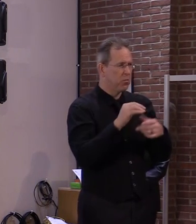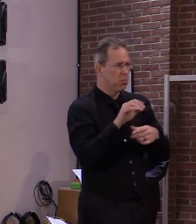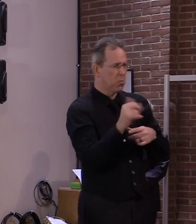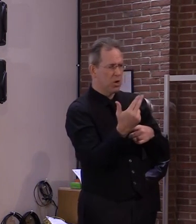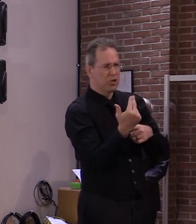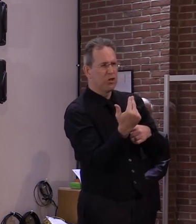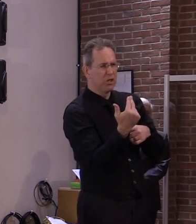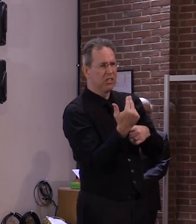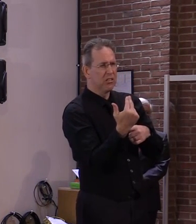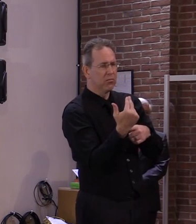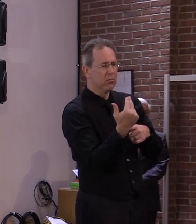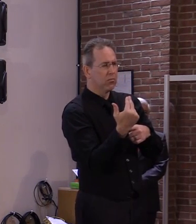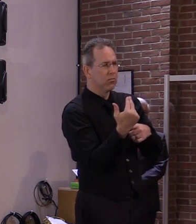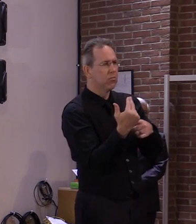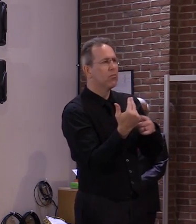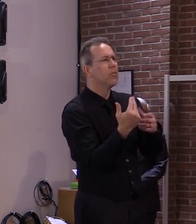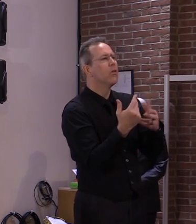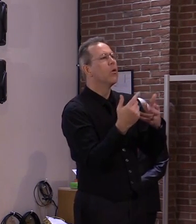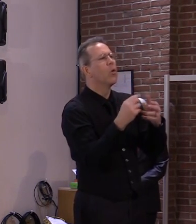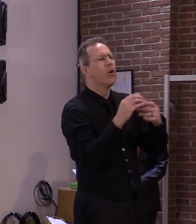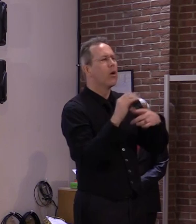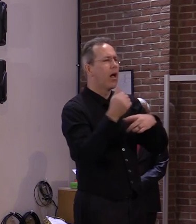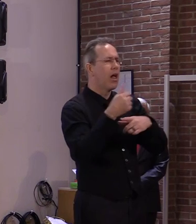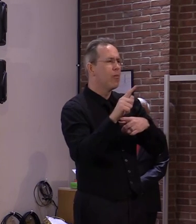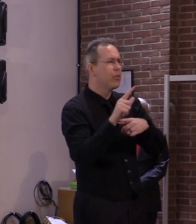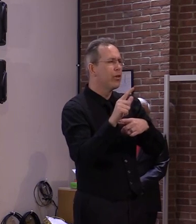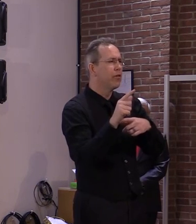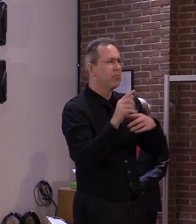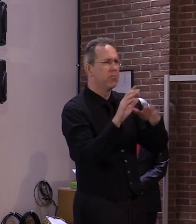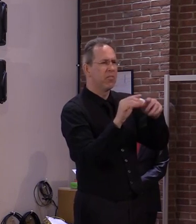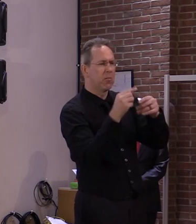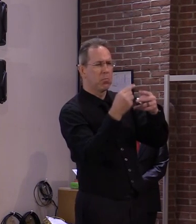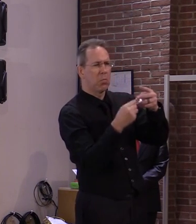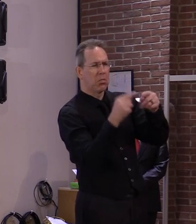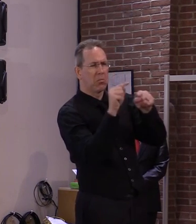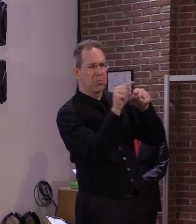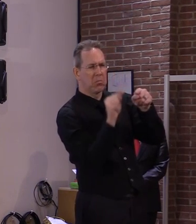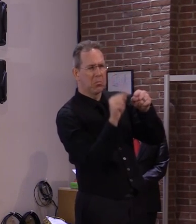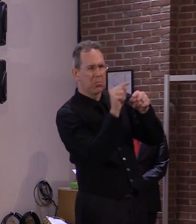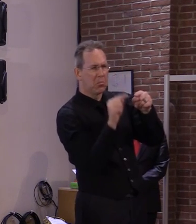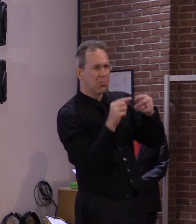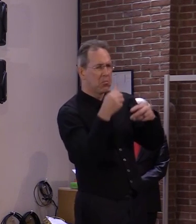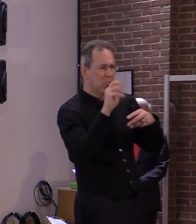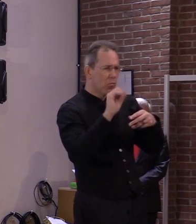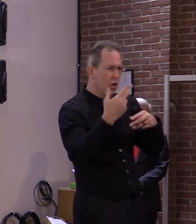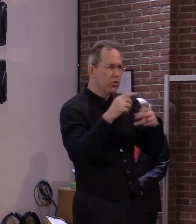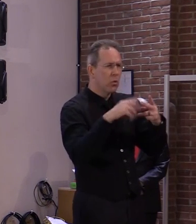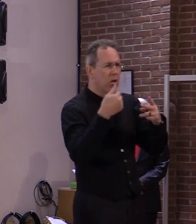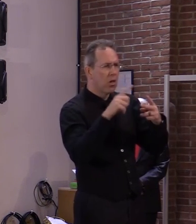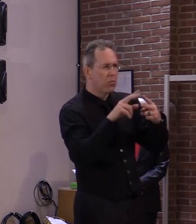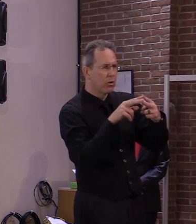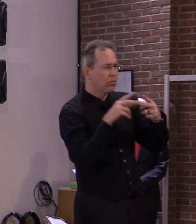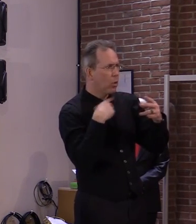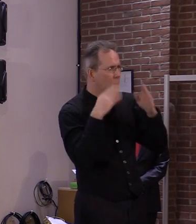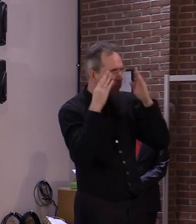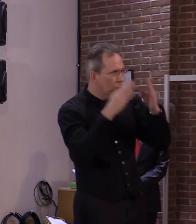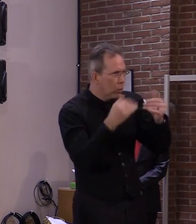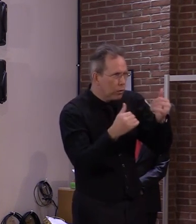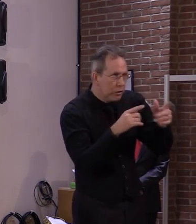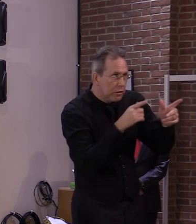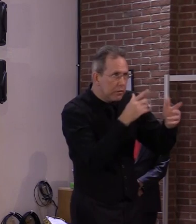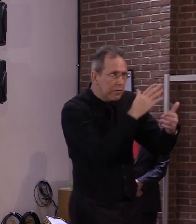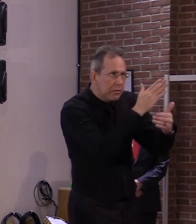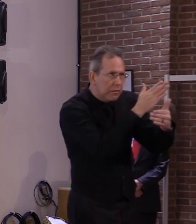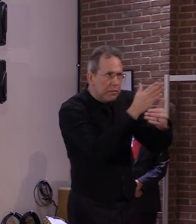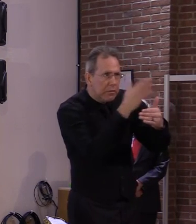13th or April 10th. And that's really where we're keeping an eye on that. But I think we're hopeful that there will be